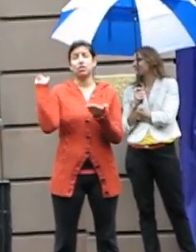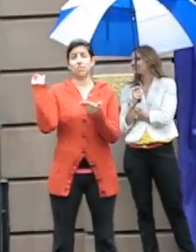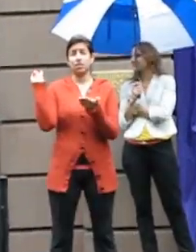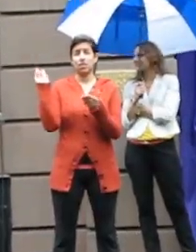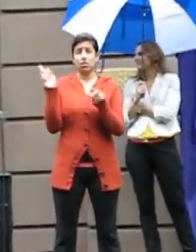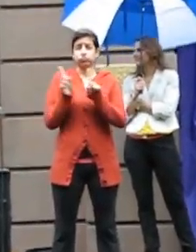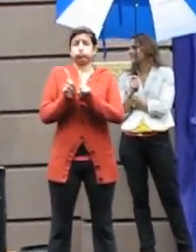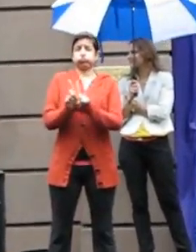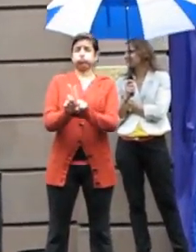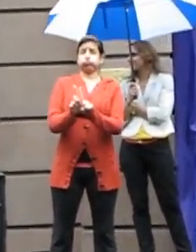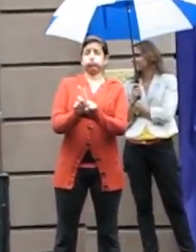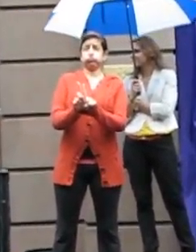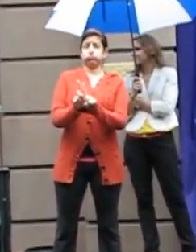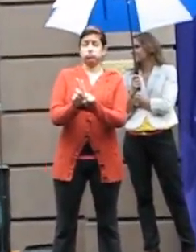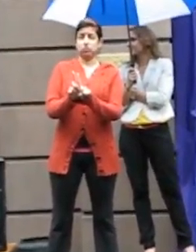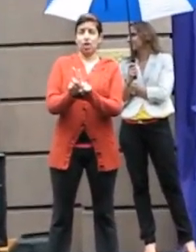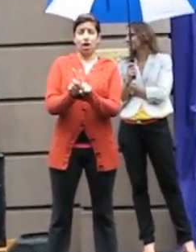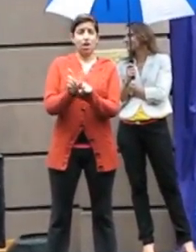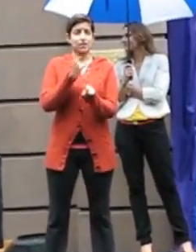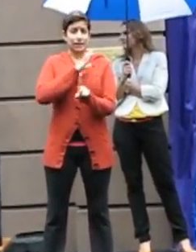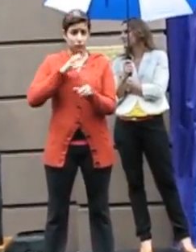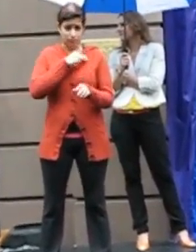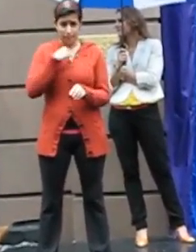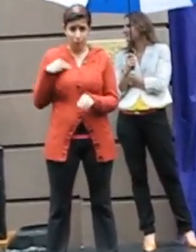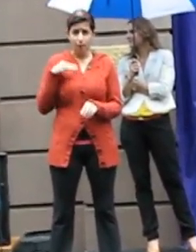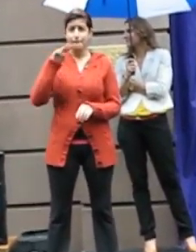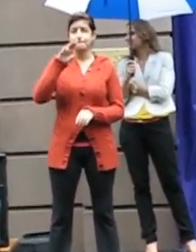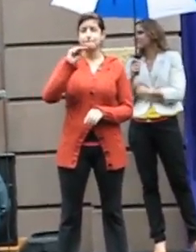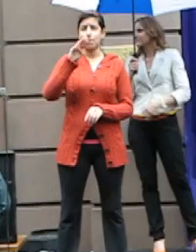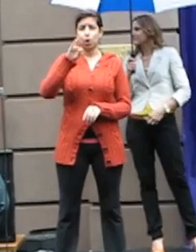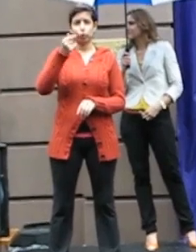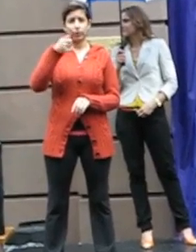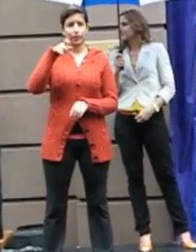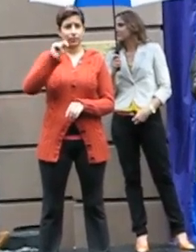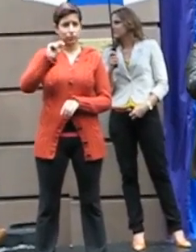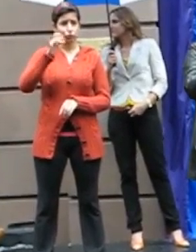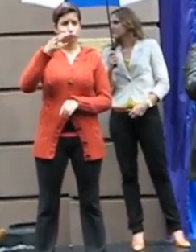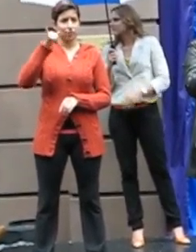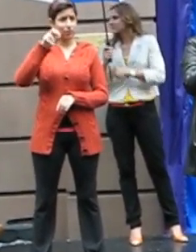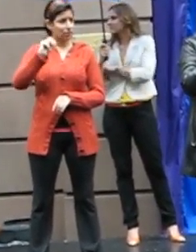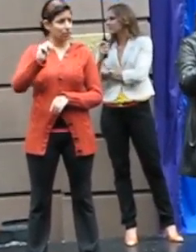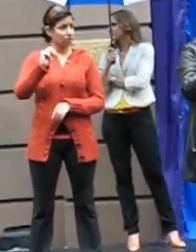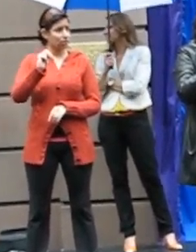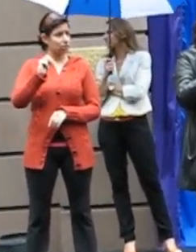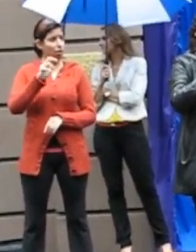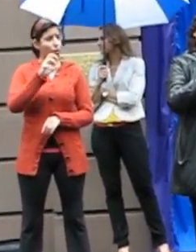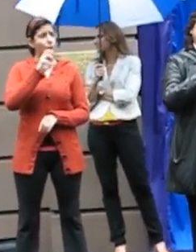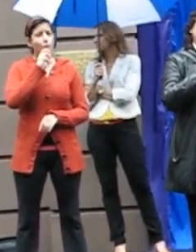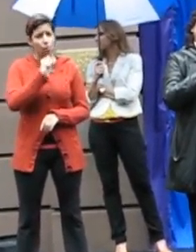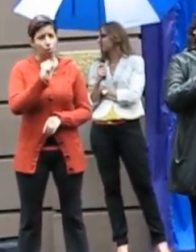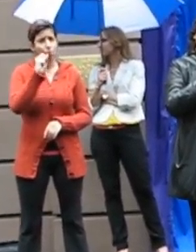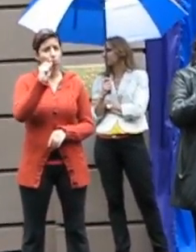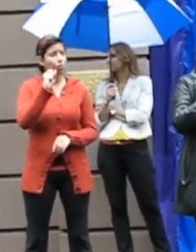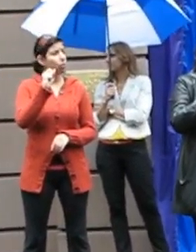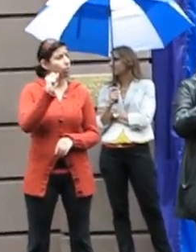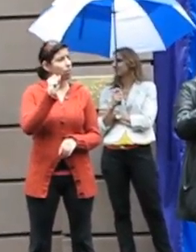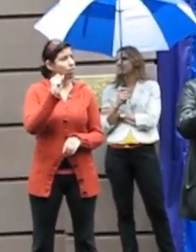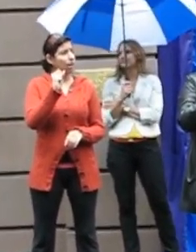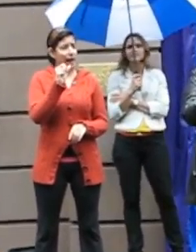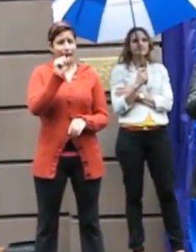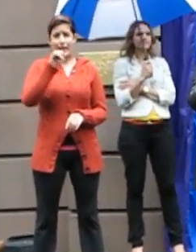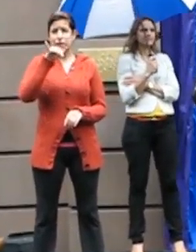me and with Councilmember Margaret Chin in my district as elderly Asian women were being beaten up in my